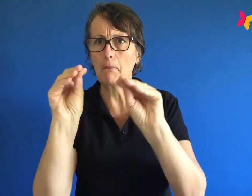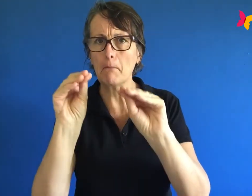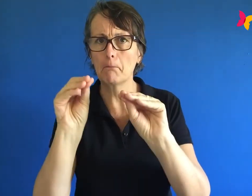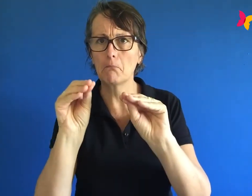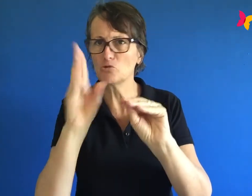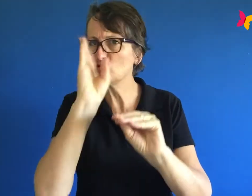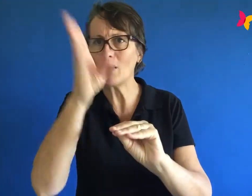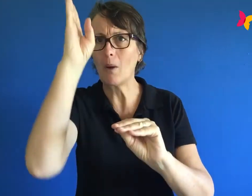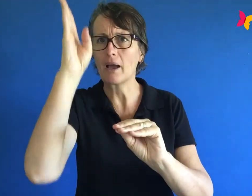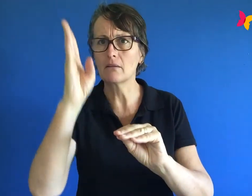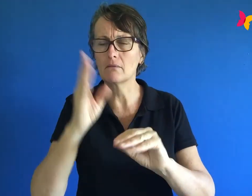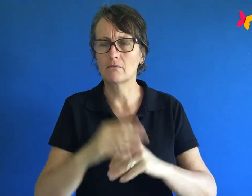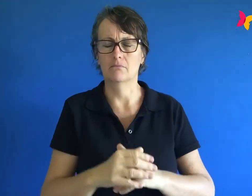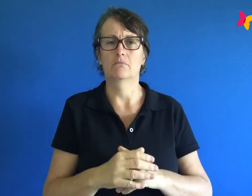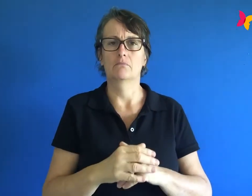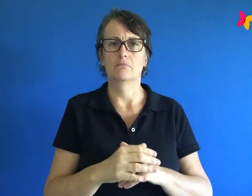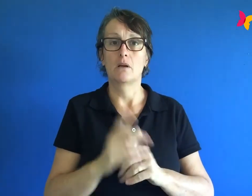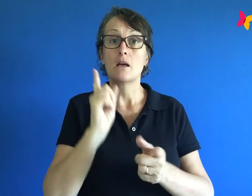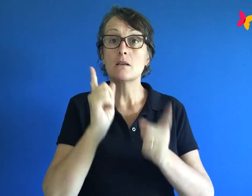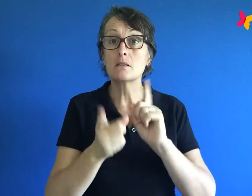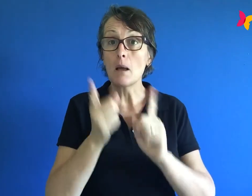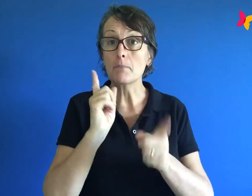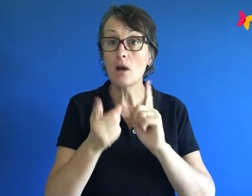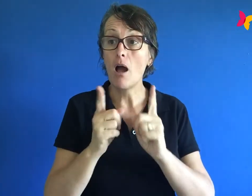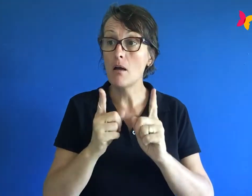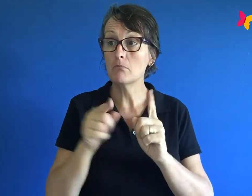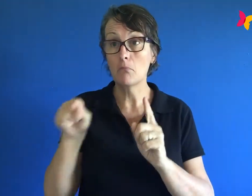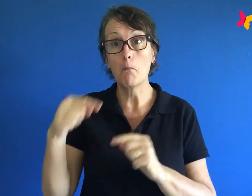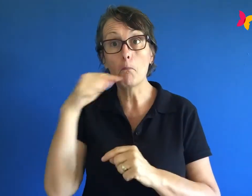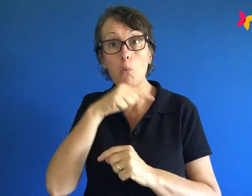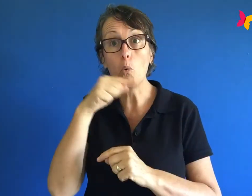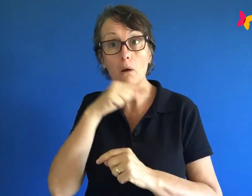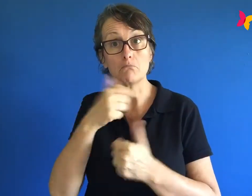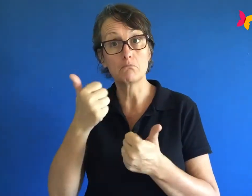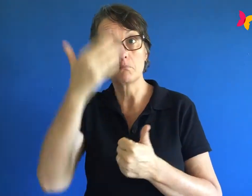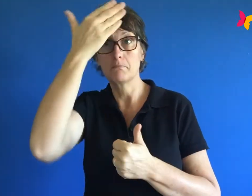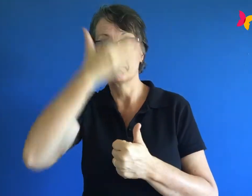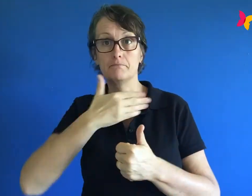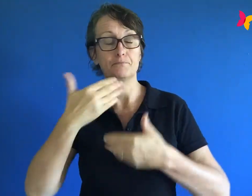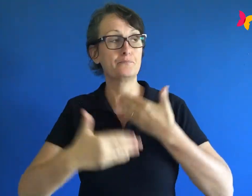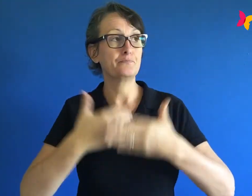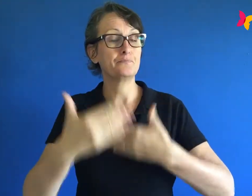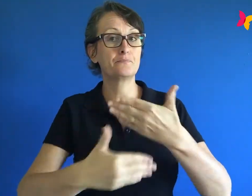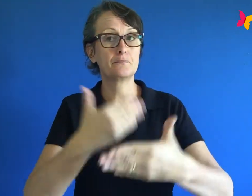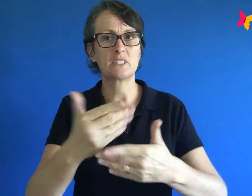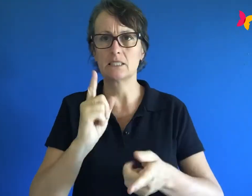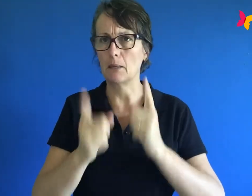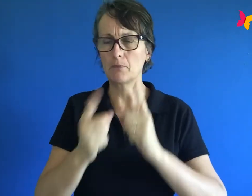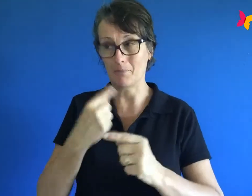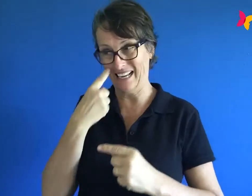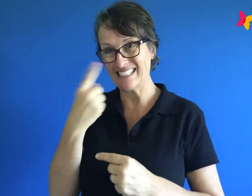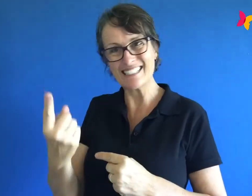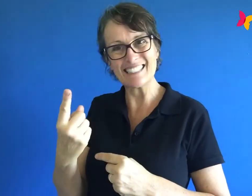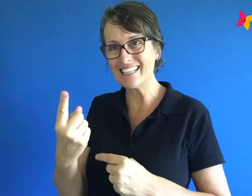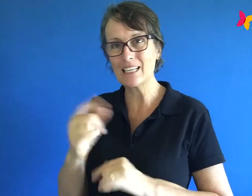up. There were some days when he masked it well, and then other days when it was just,